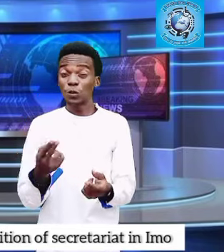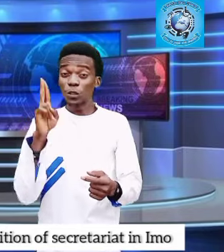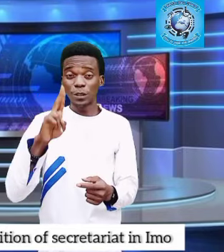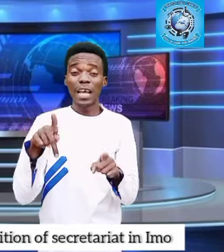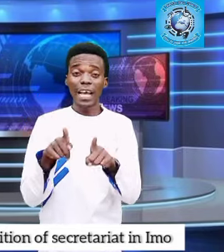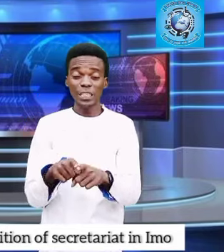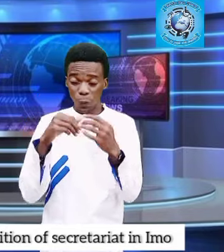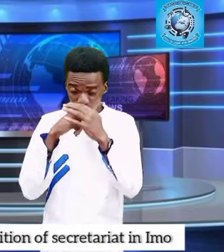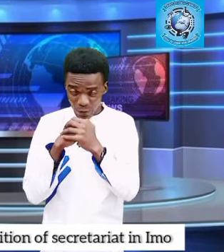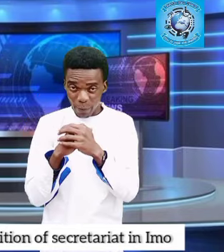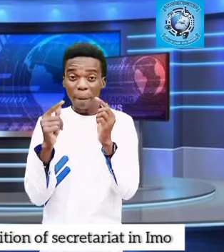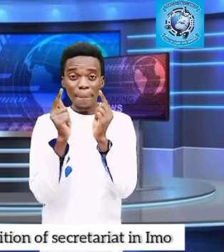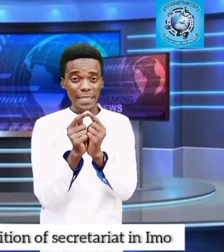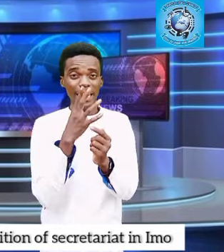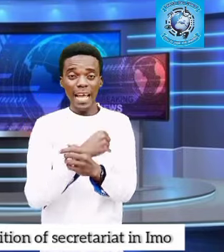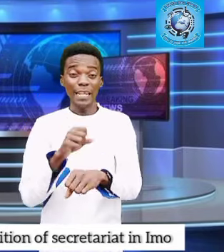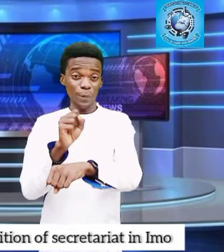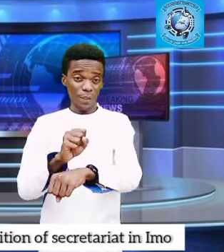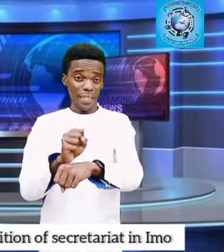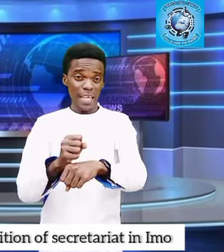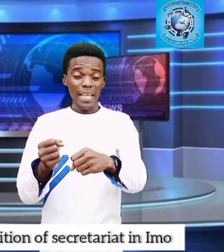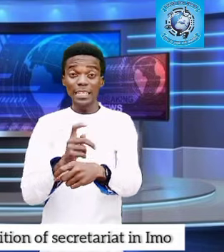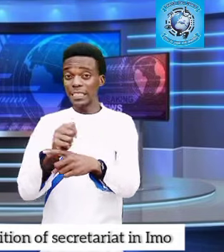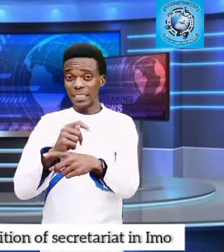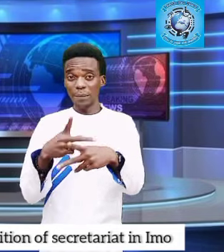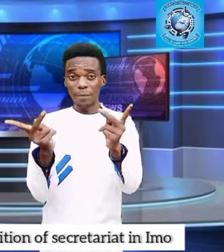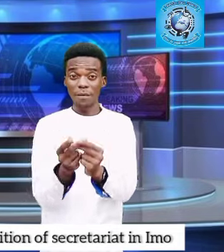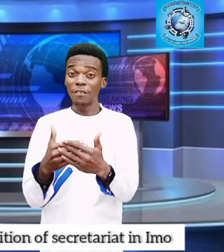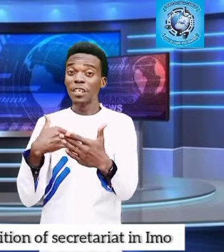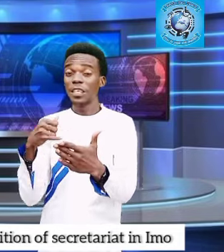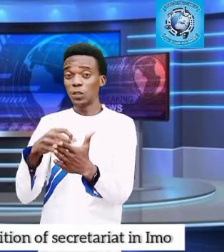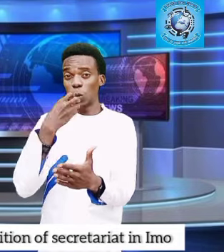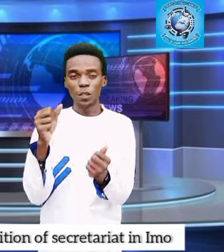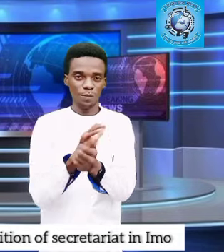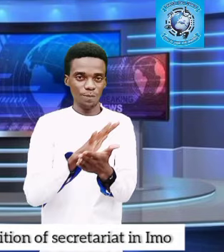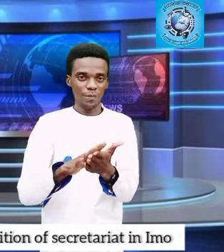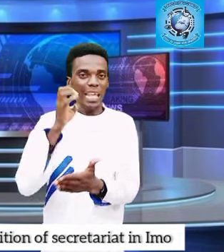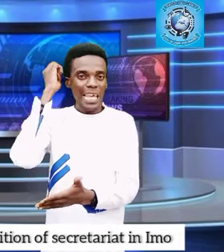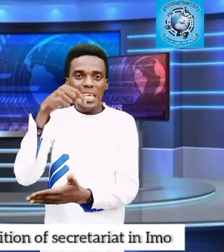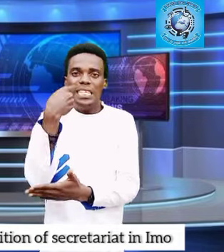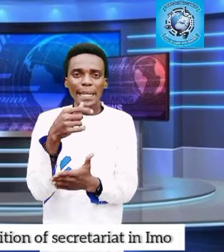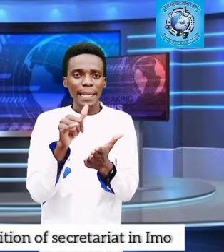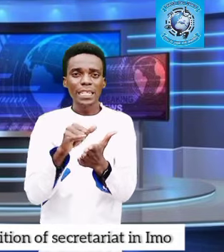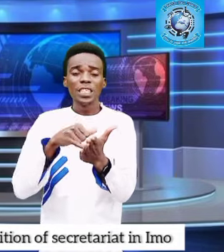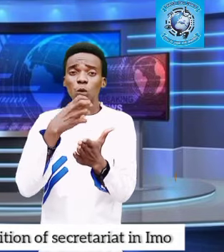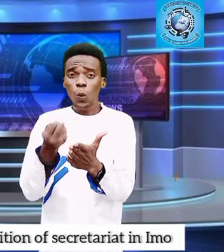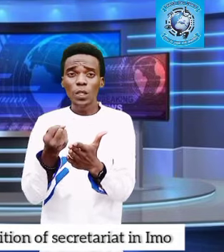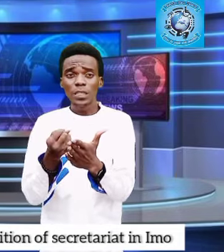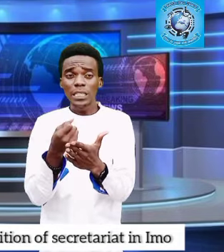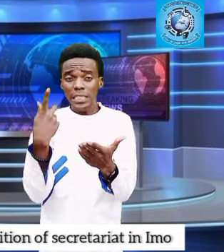demolished. Edwards disclosed that the commission embarked on the demolition without a prior notice and warrants to